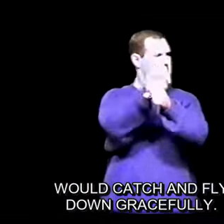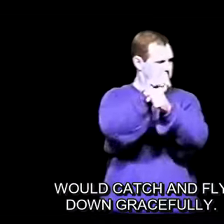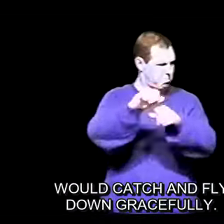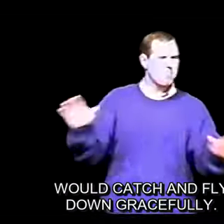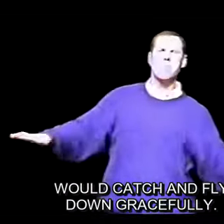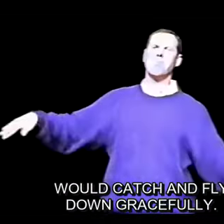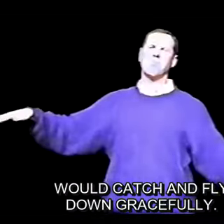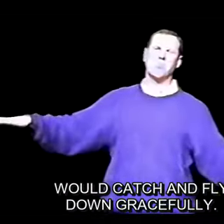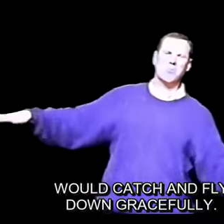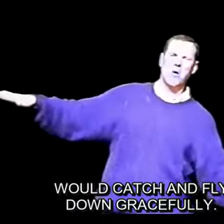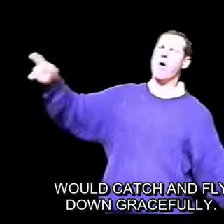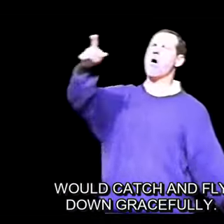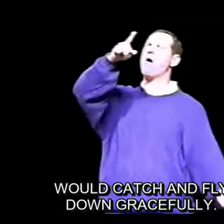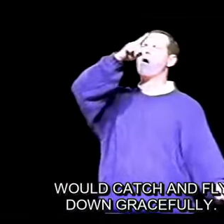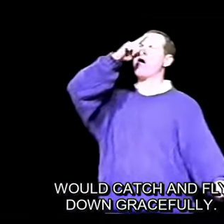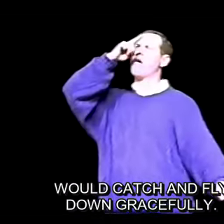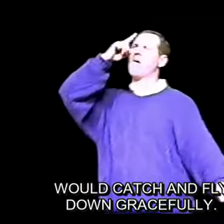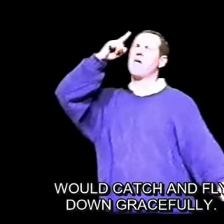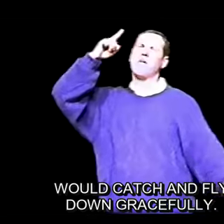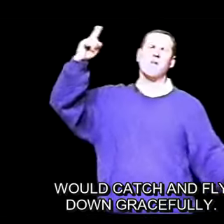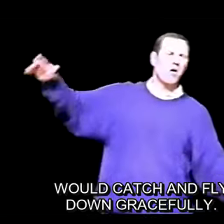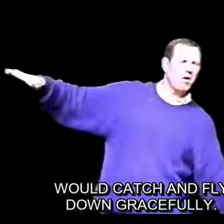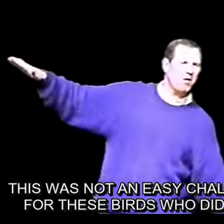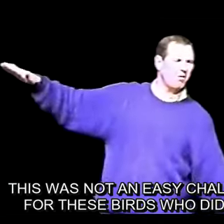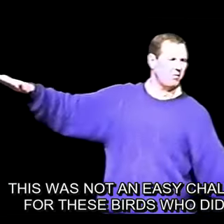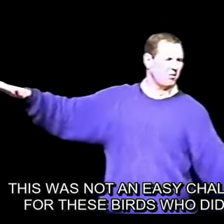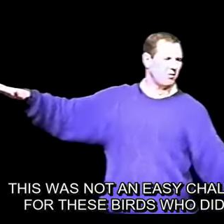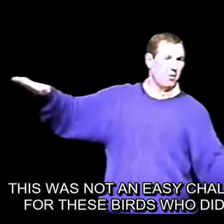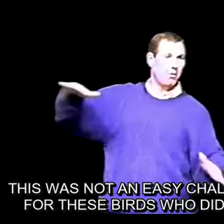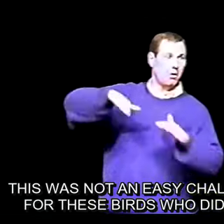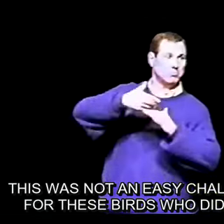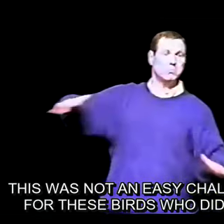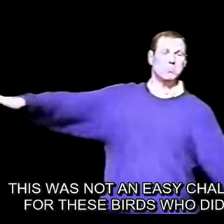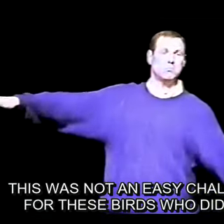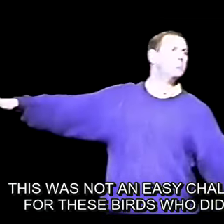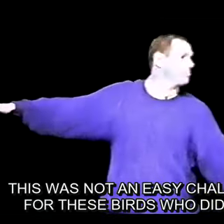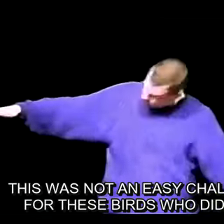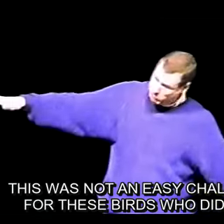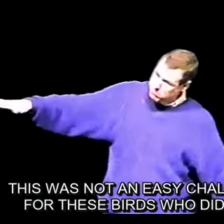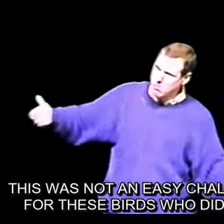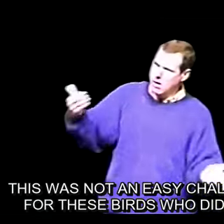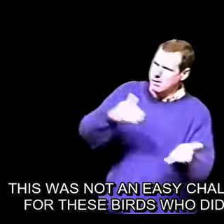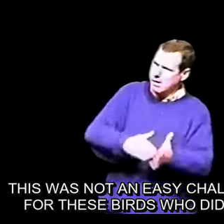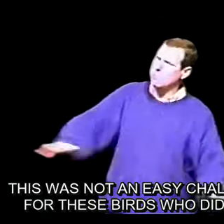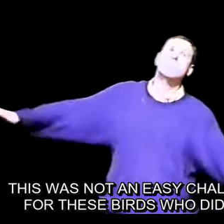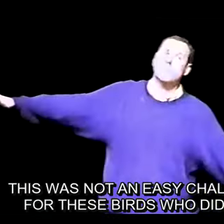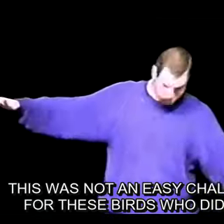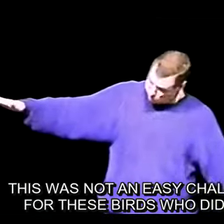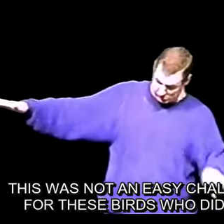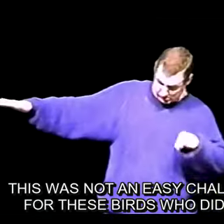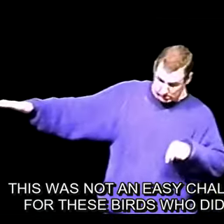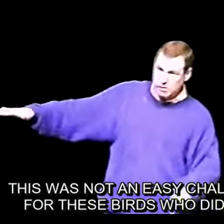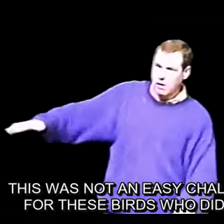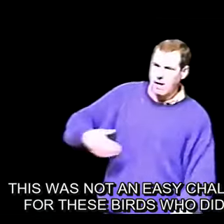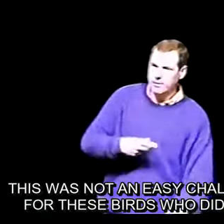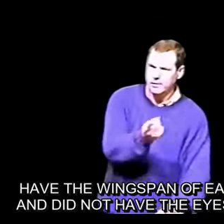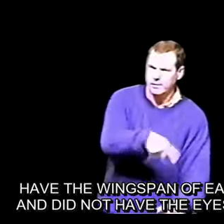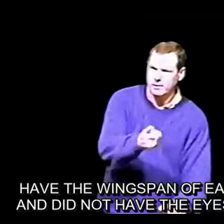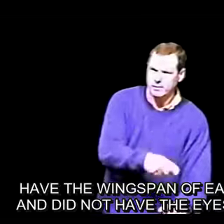fly down gracefully. This was not an easy challenge for these birds who did not have the